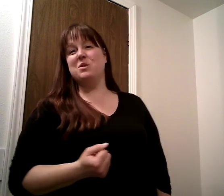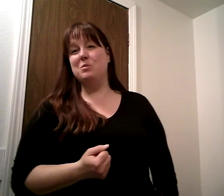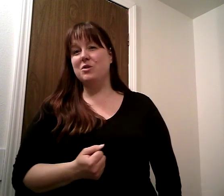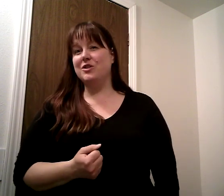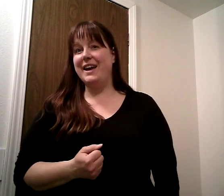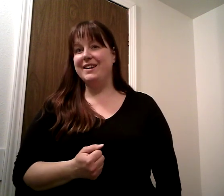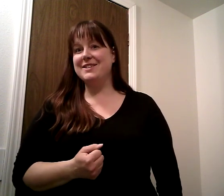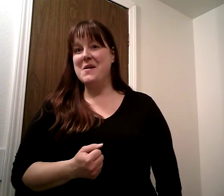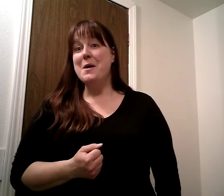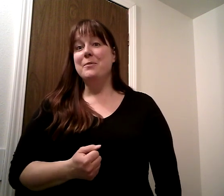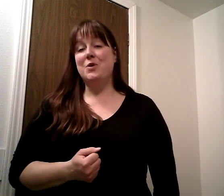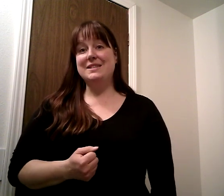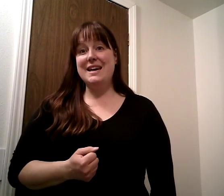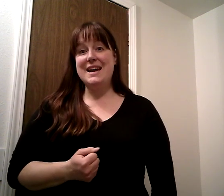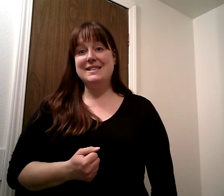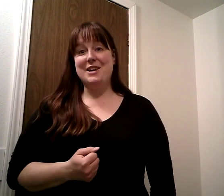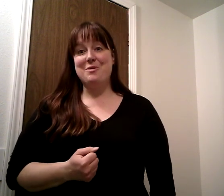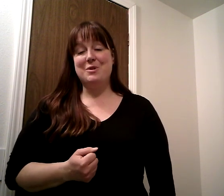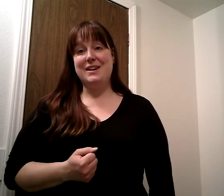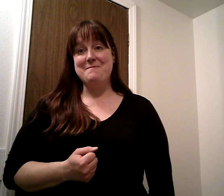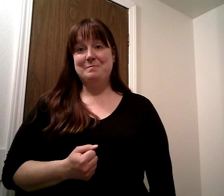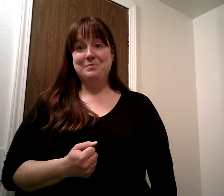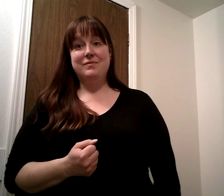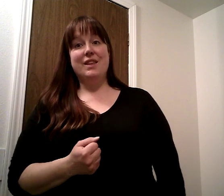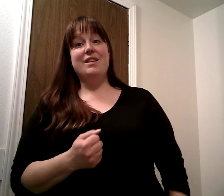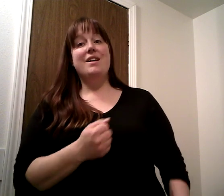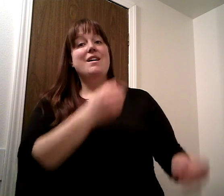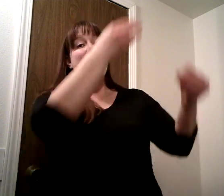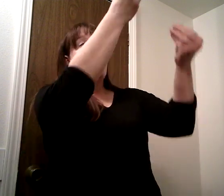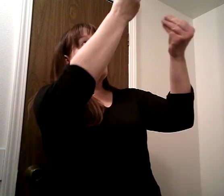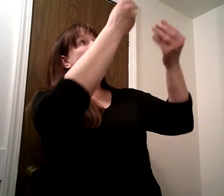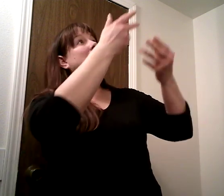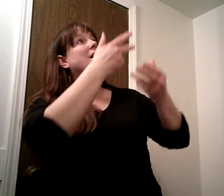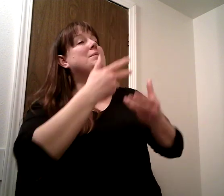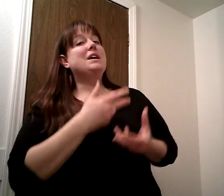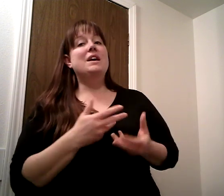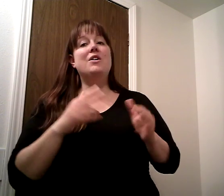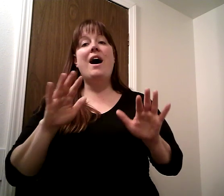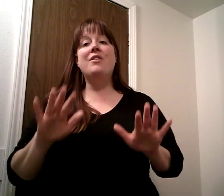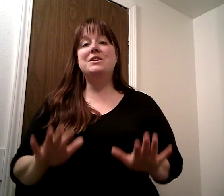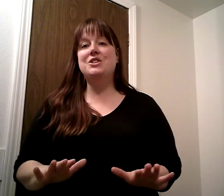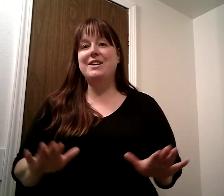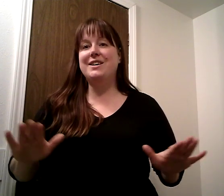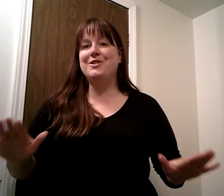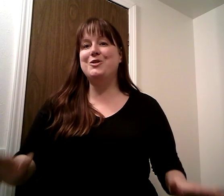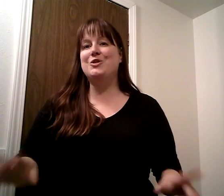really beautiful end. So I'll sing it and sign it one more time. Oh, let me hear how the